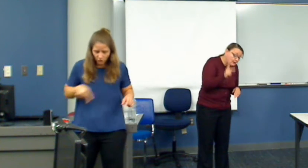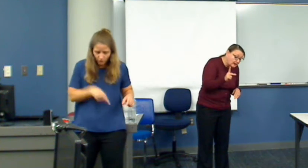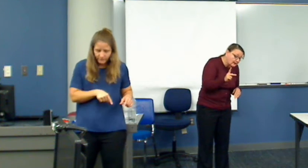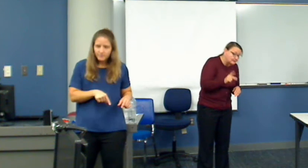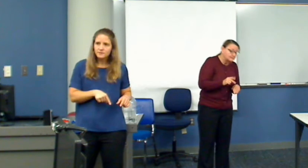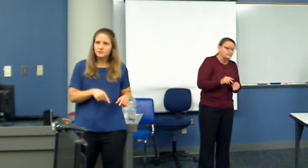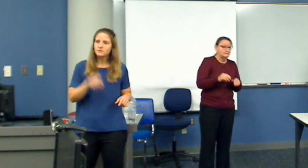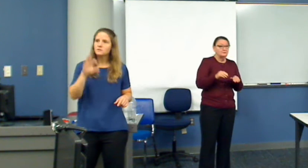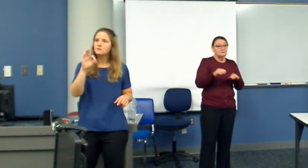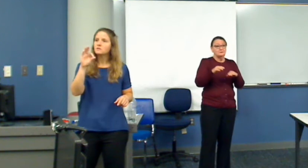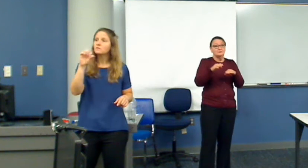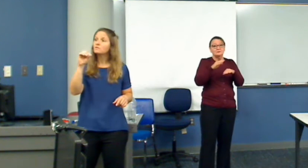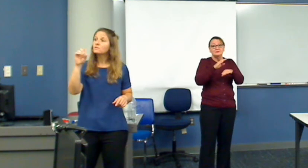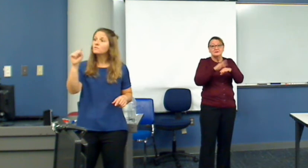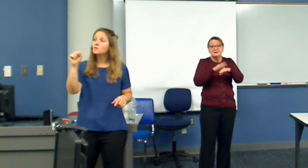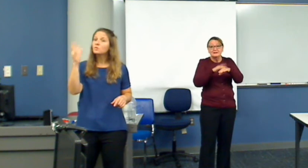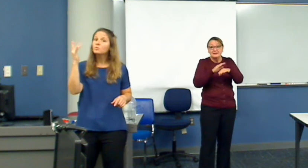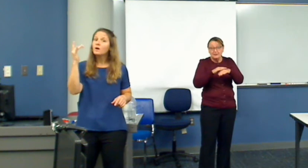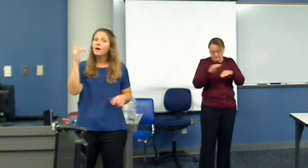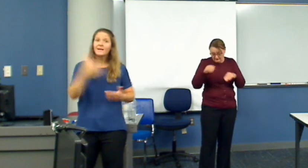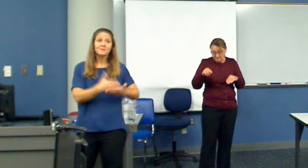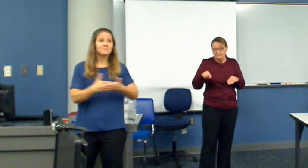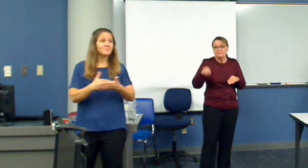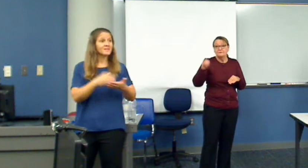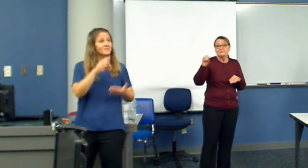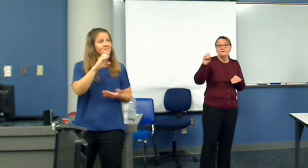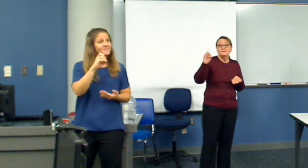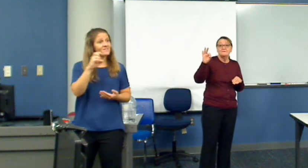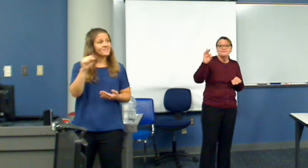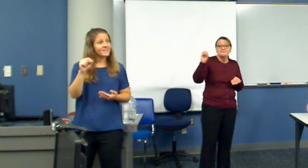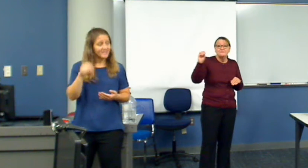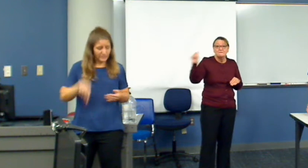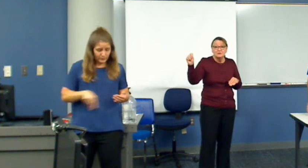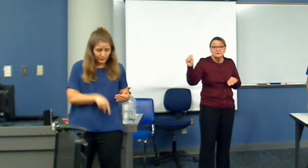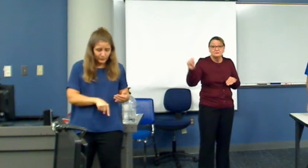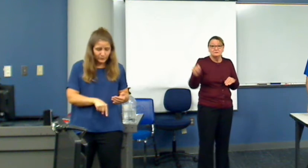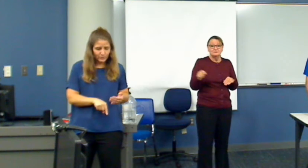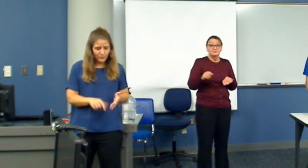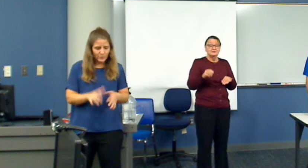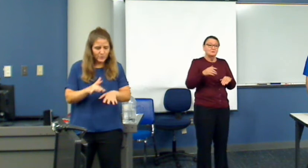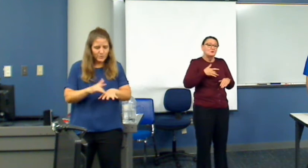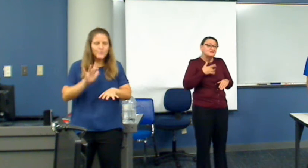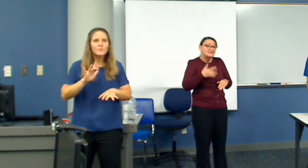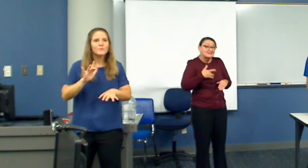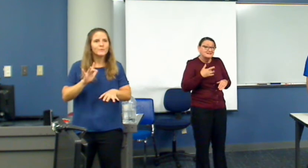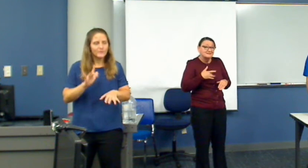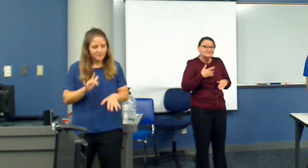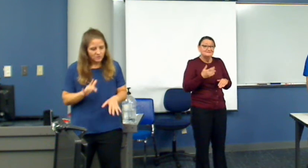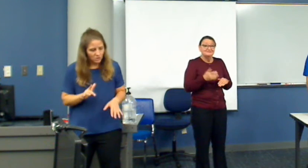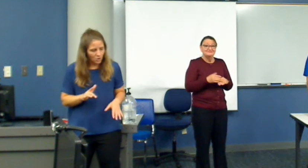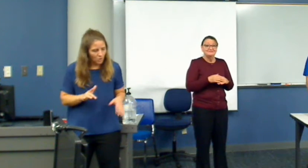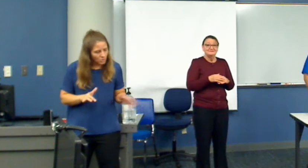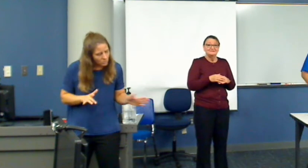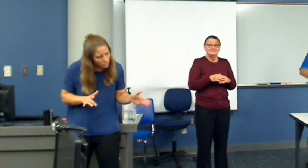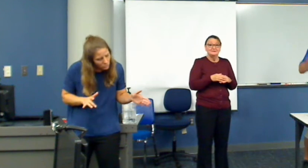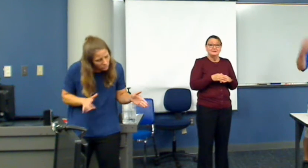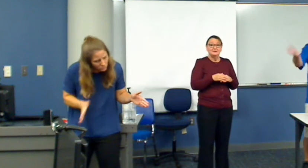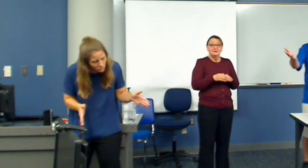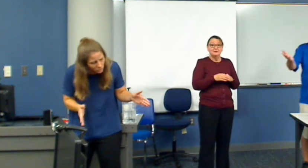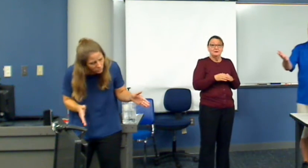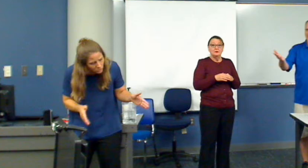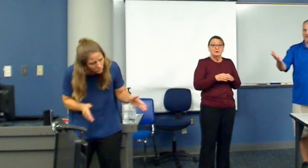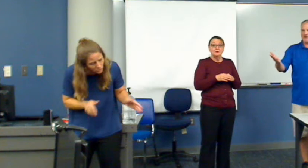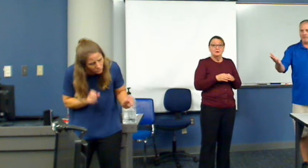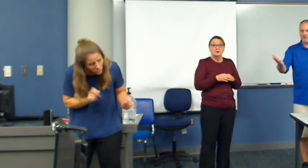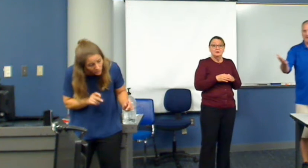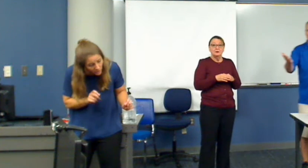tapping the foot because it's more sensitive. Okay? So we tap the shoulder and foot, are you okay?